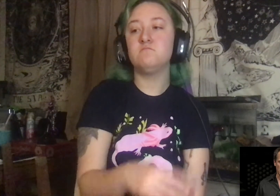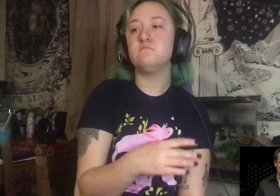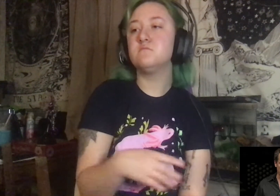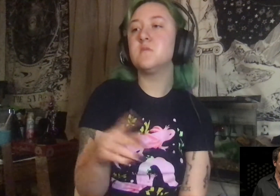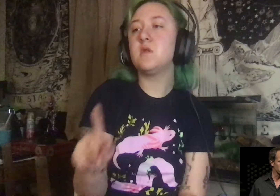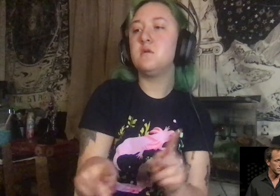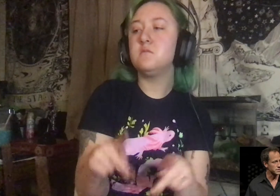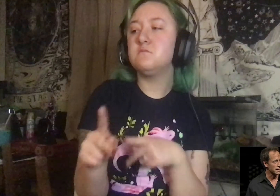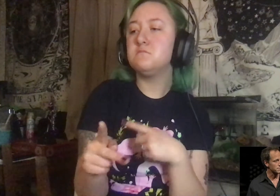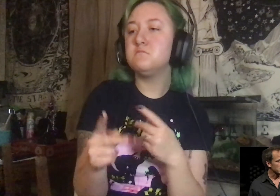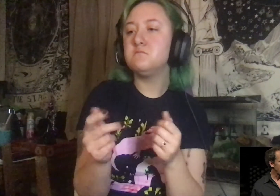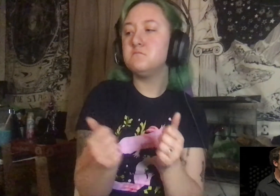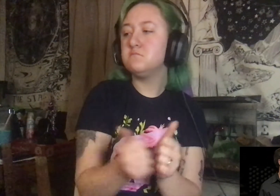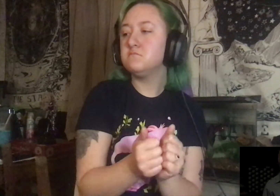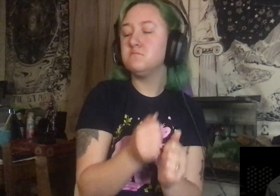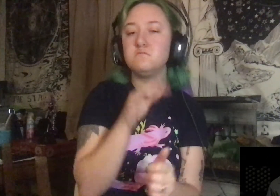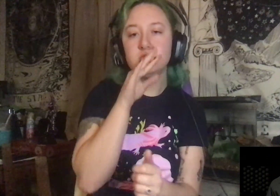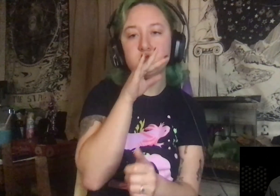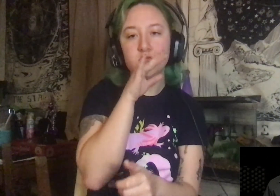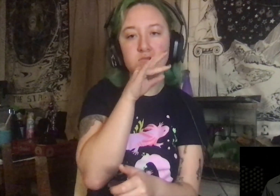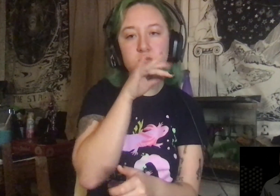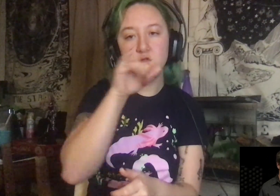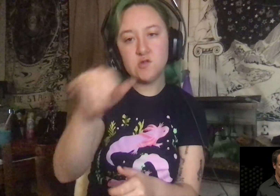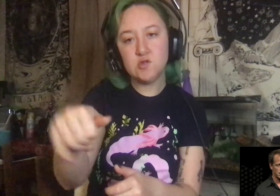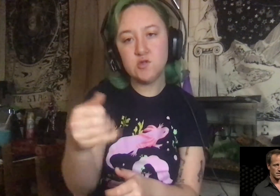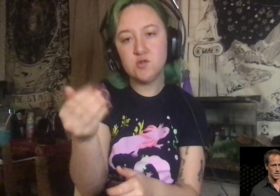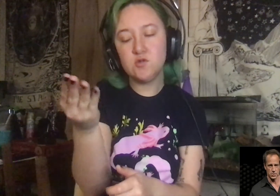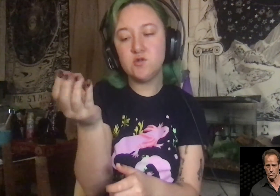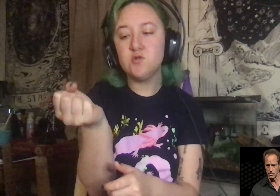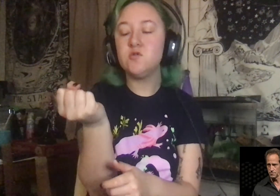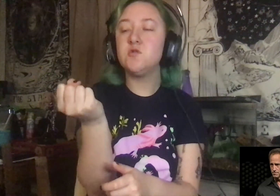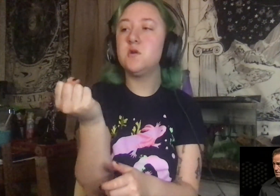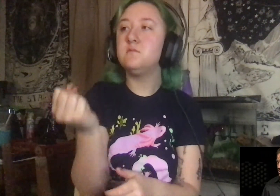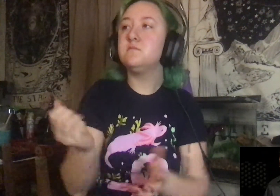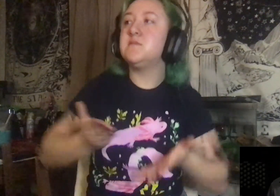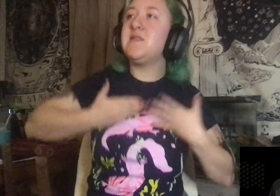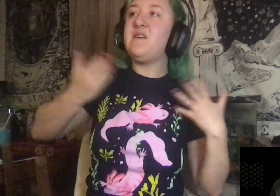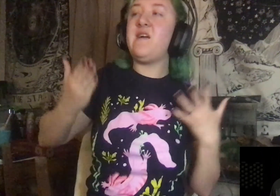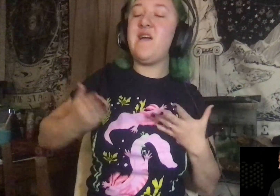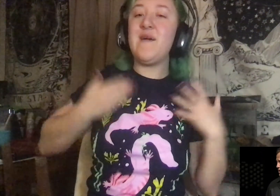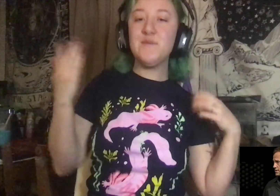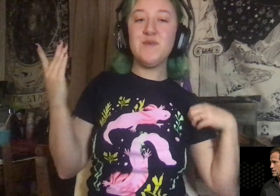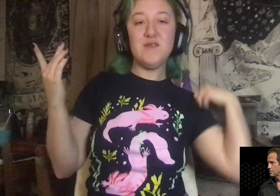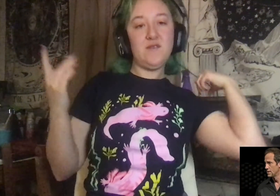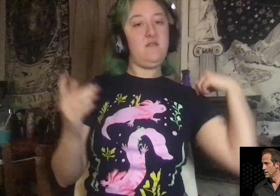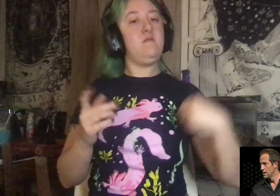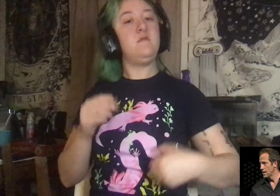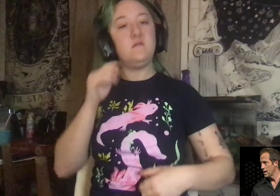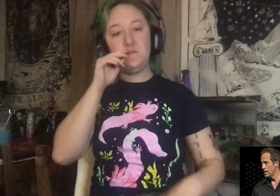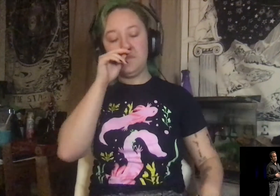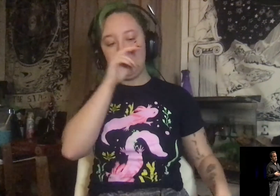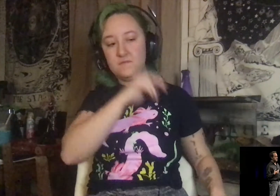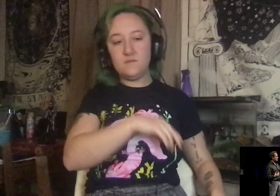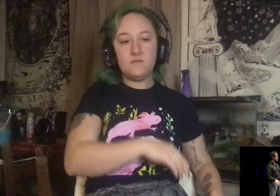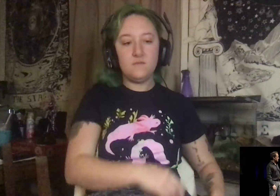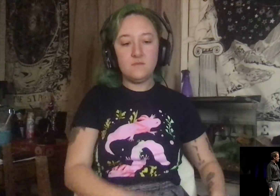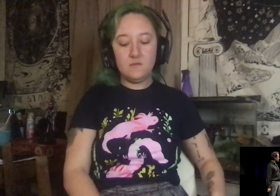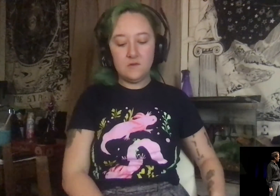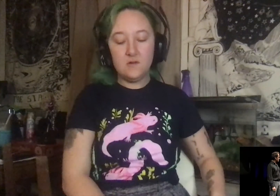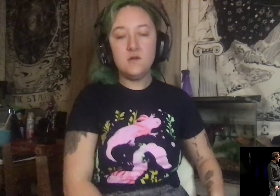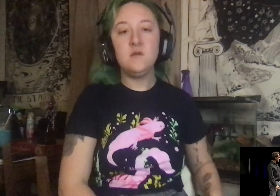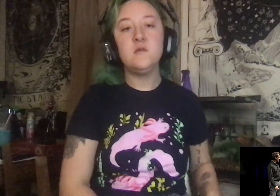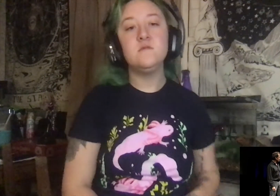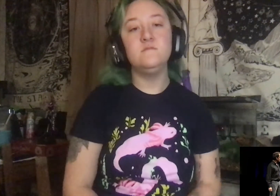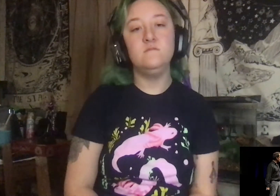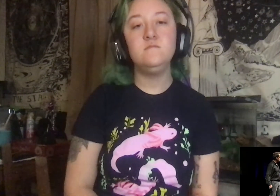not. People with dirty jobs are happier than you think. As a group, they're the happiest people I know. And I don't want to start whistling,